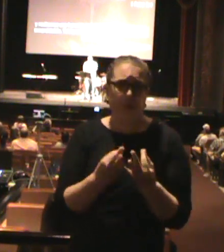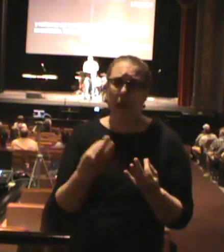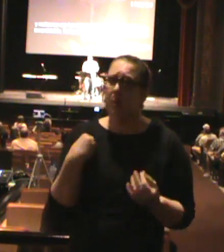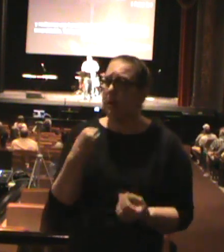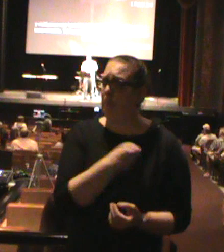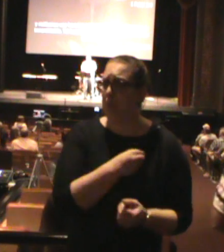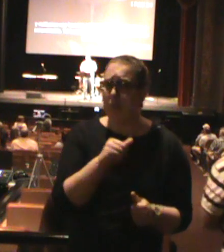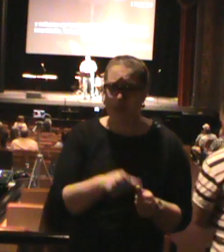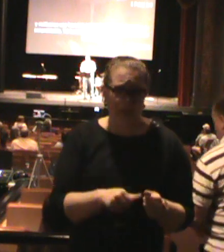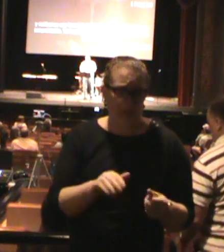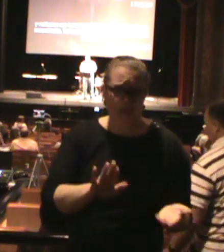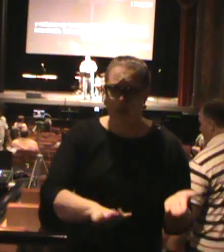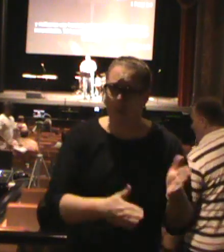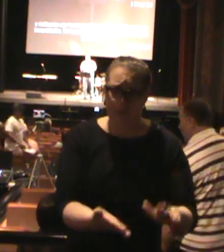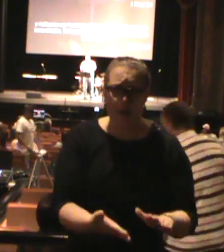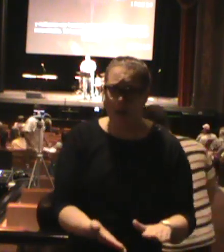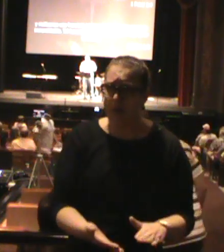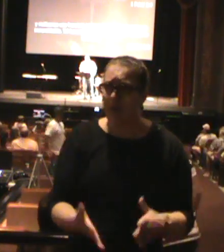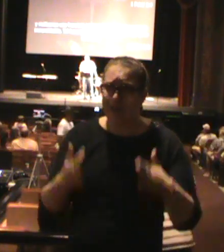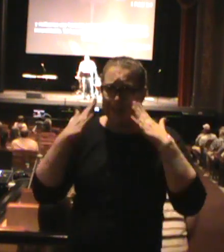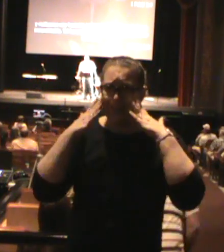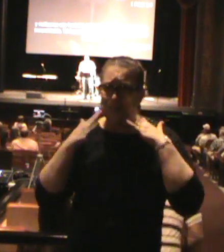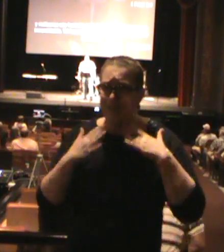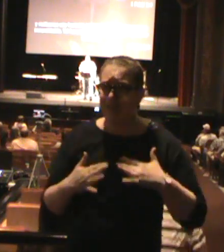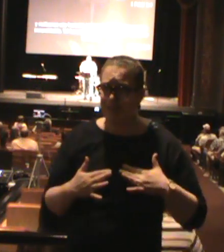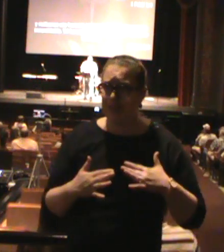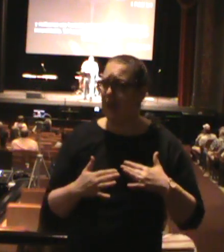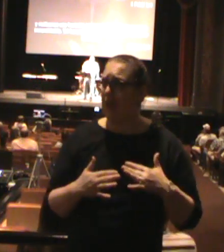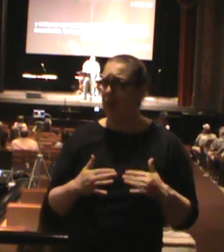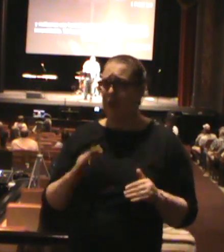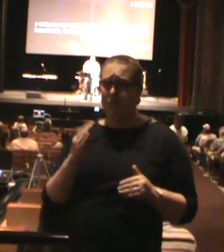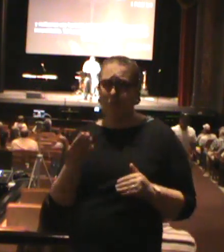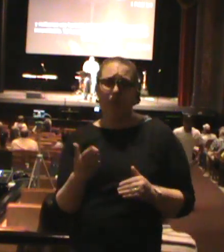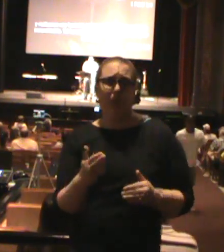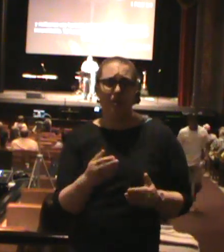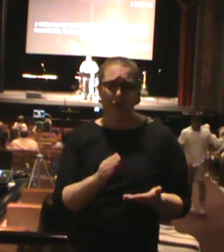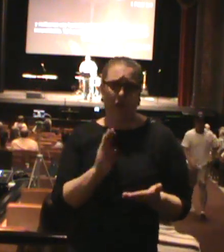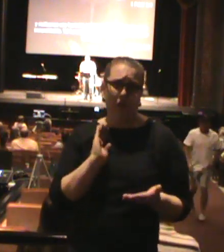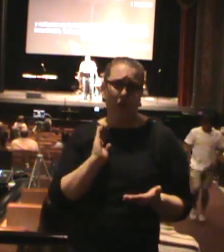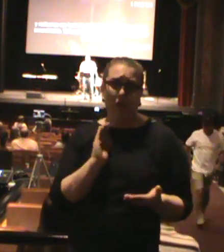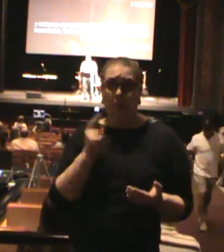sad reality. It shows us what our focus is on.